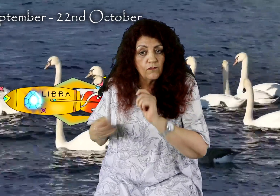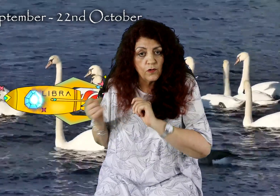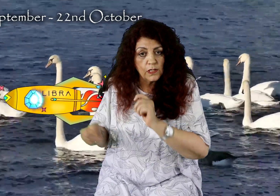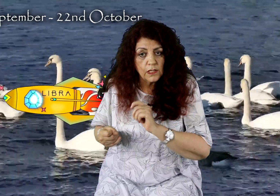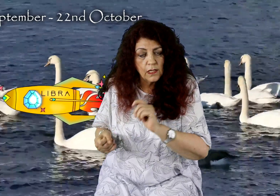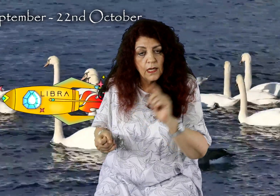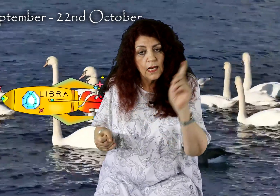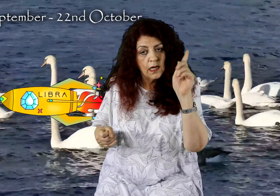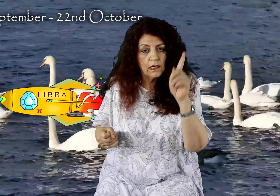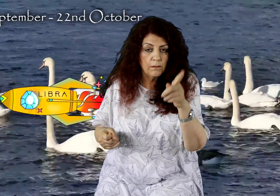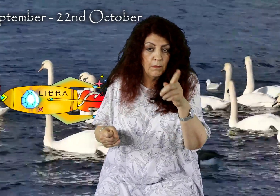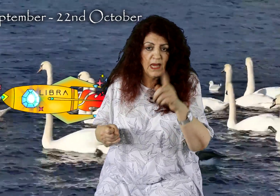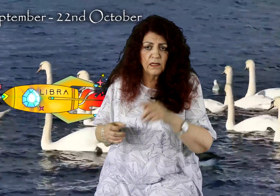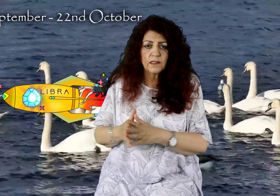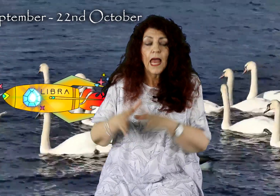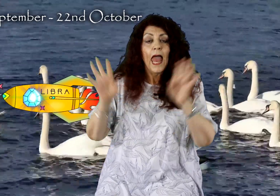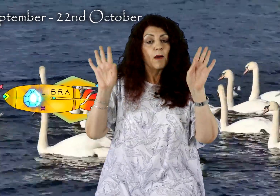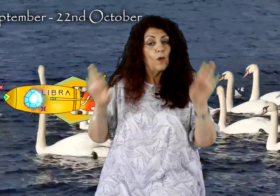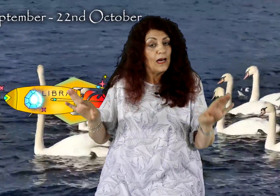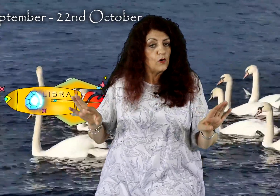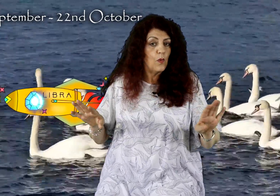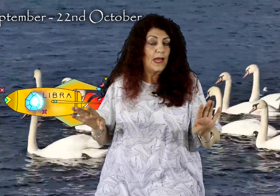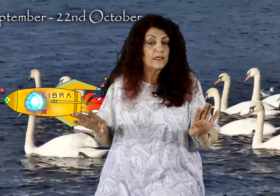it. Madness. And while you wait,